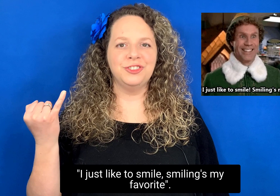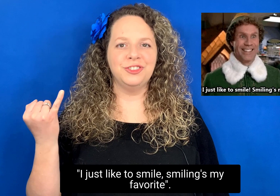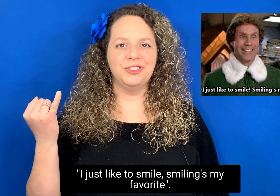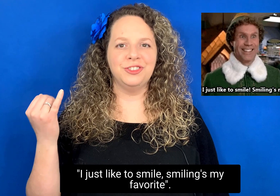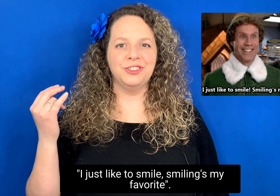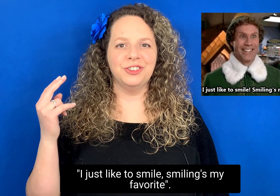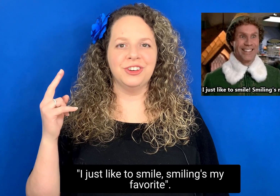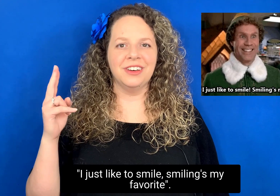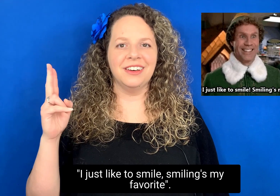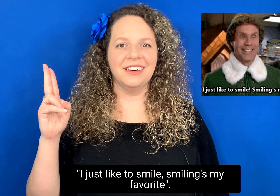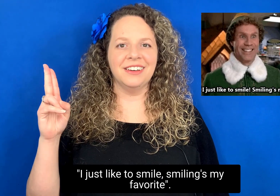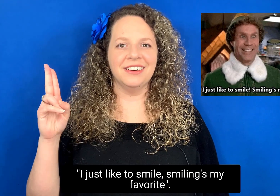just